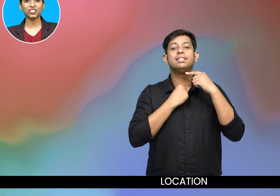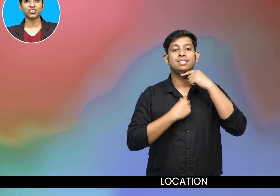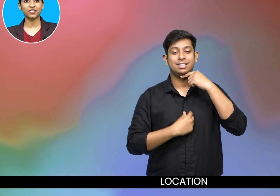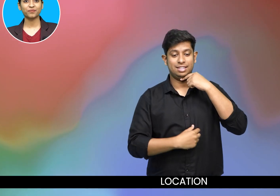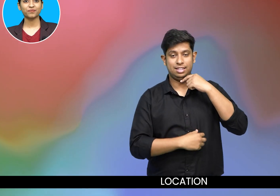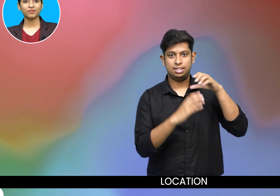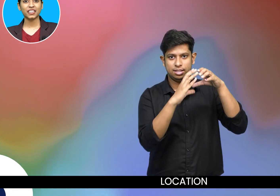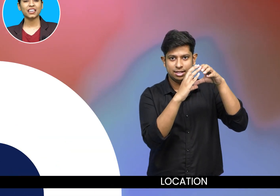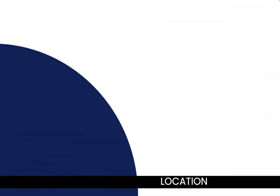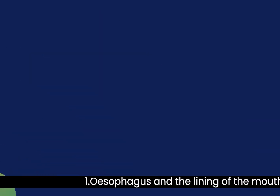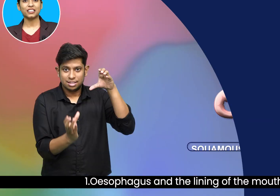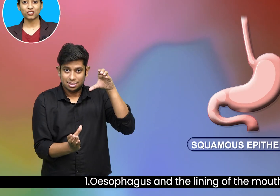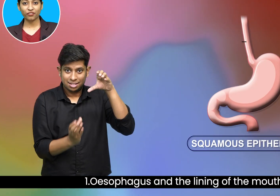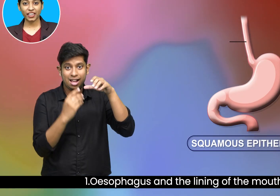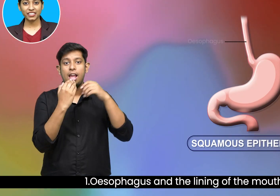Location: